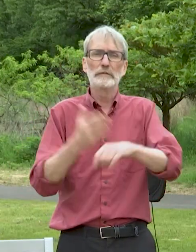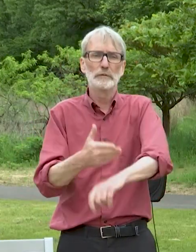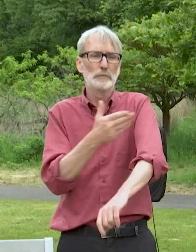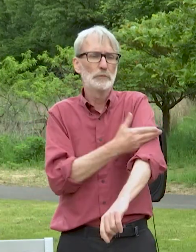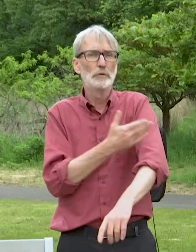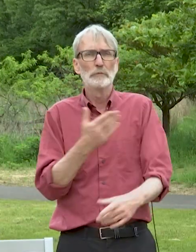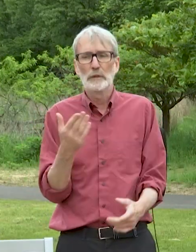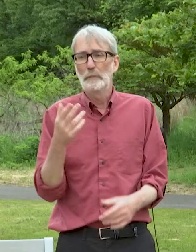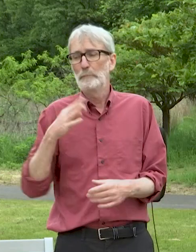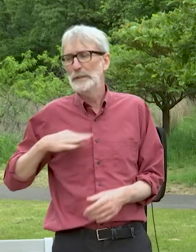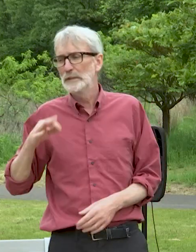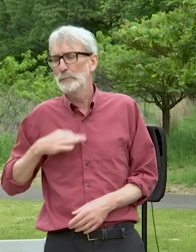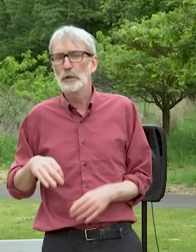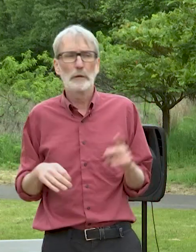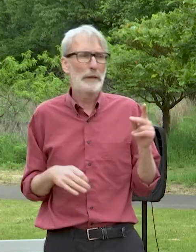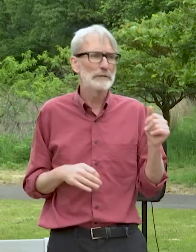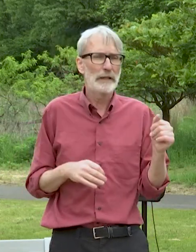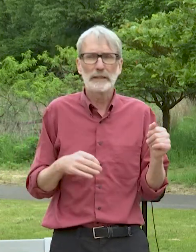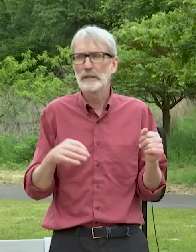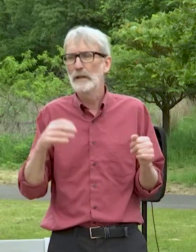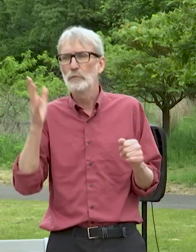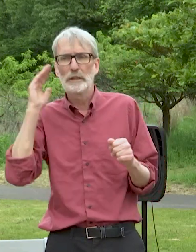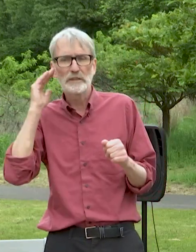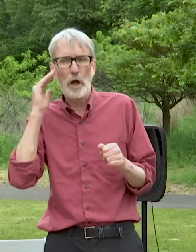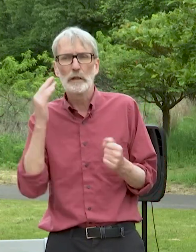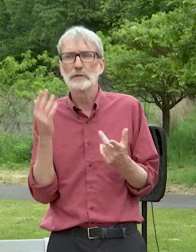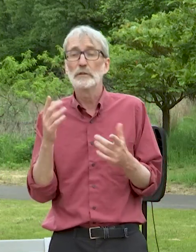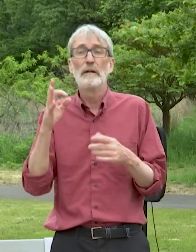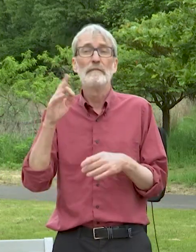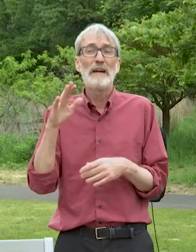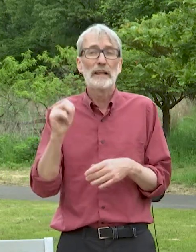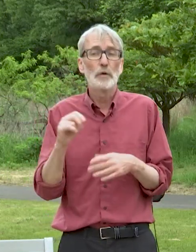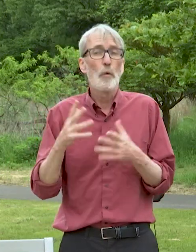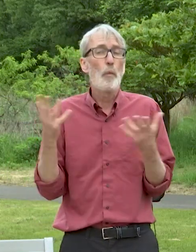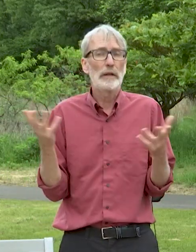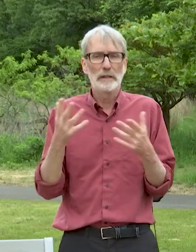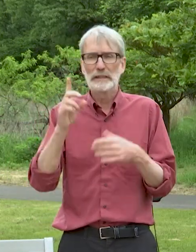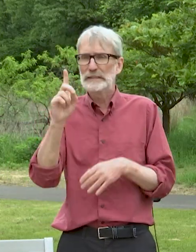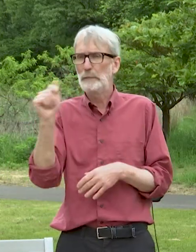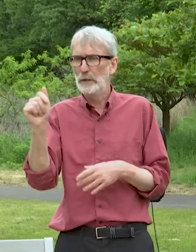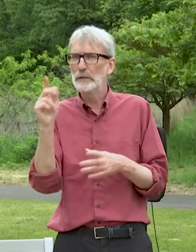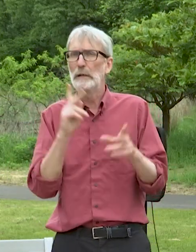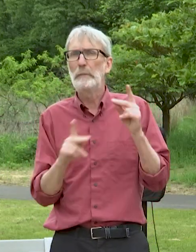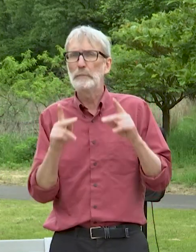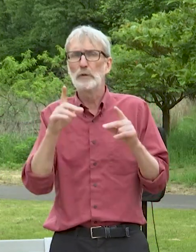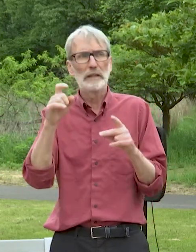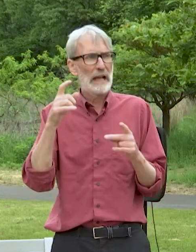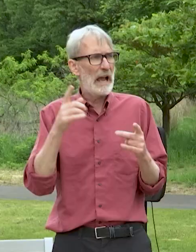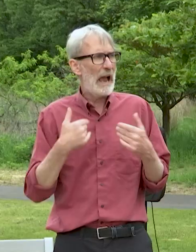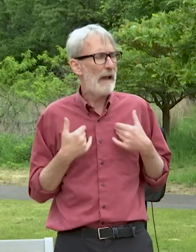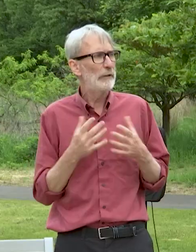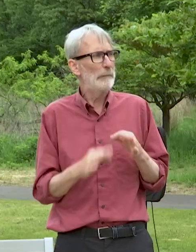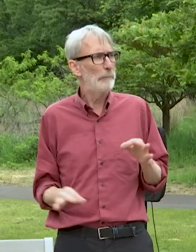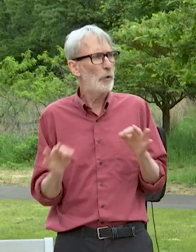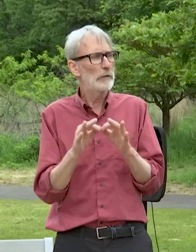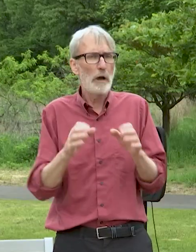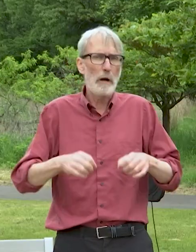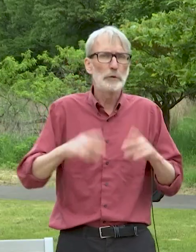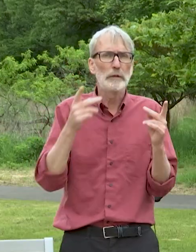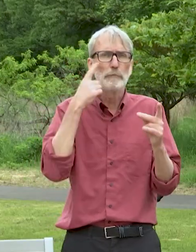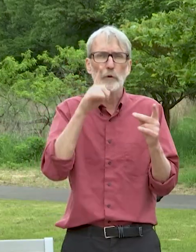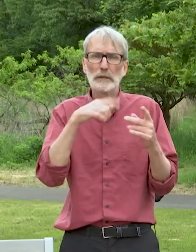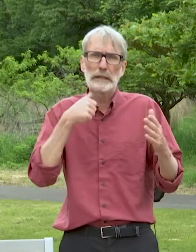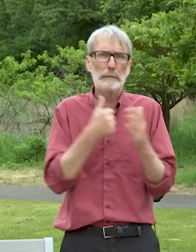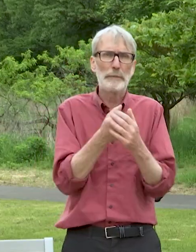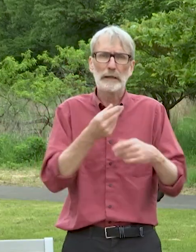long way in Pennsylvania to acknowledge the fact that our disability community has an important opportunity to have an